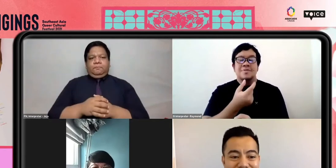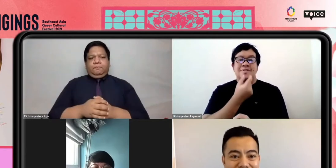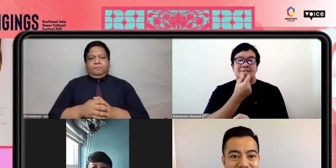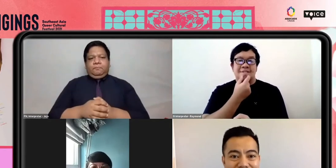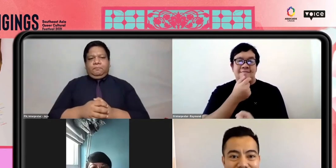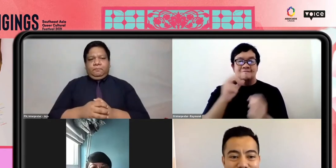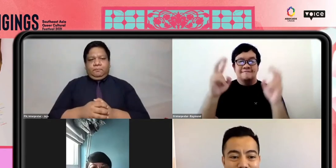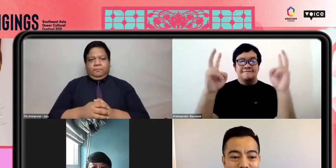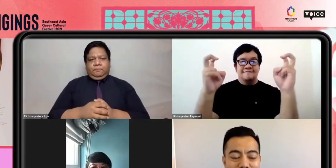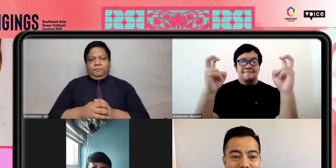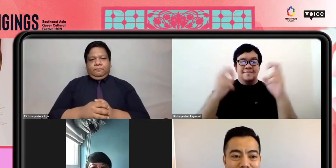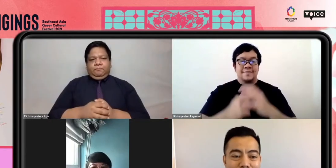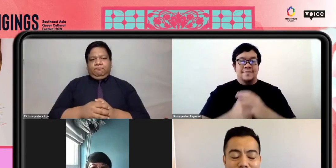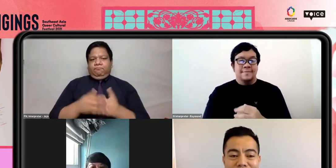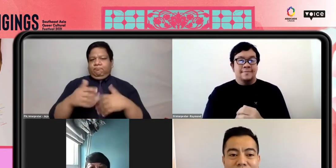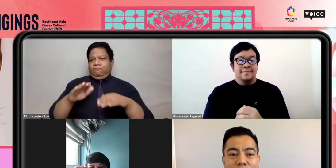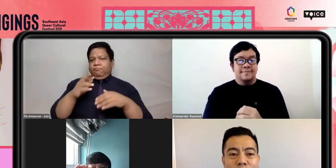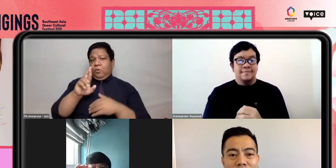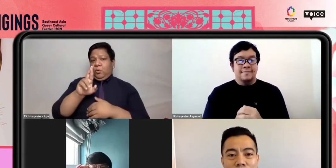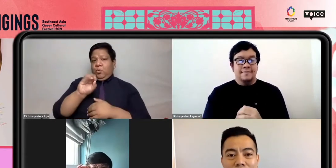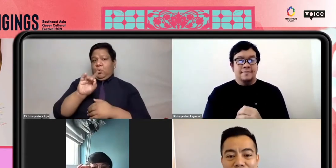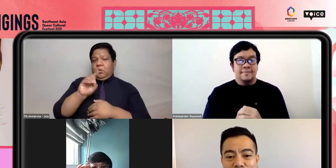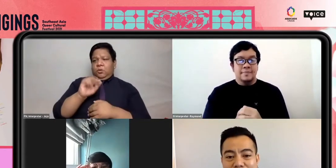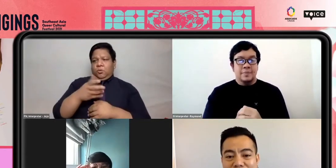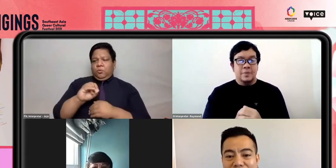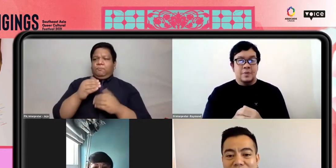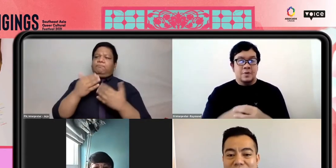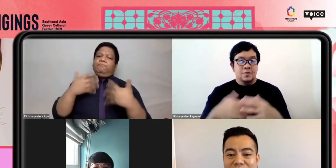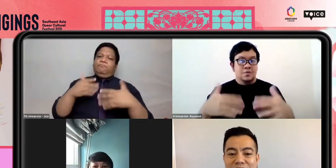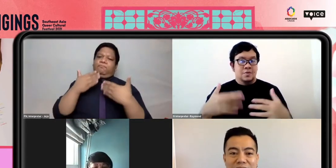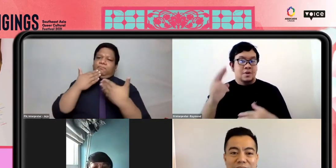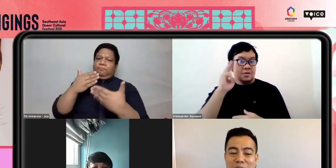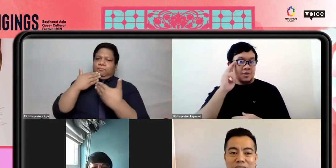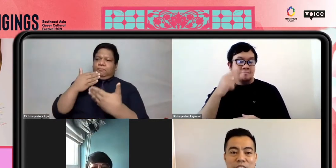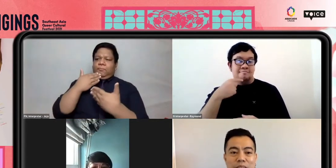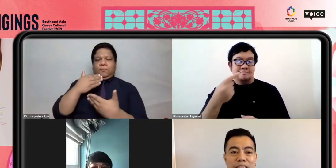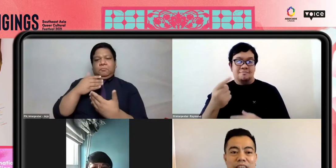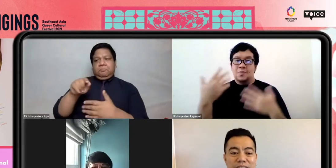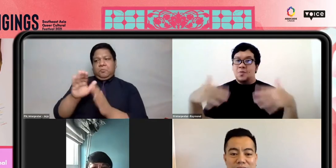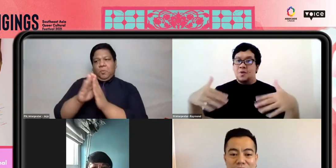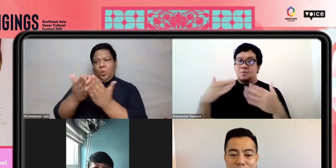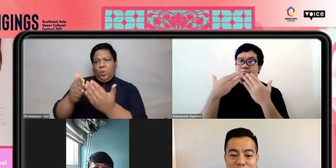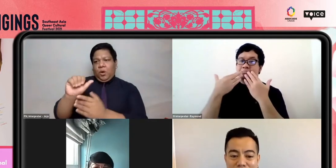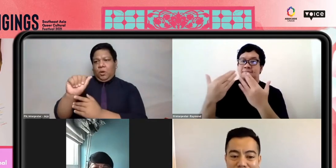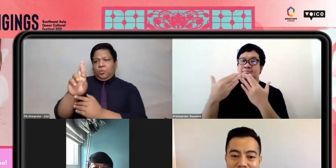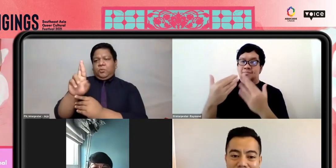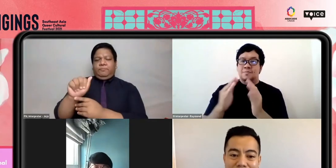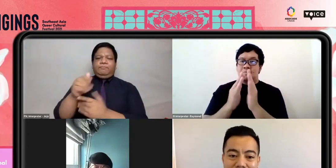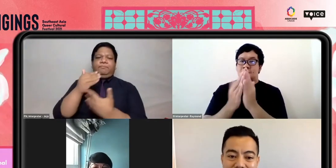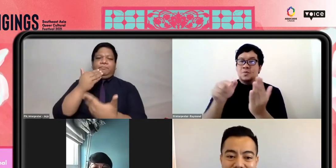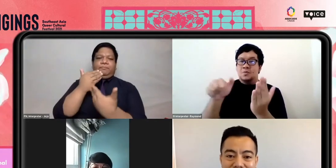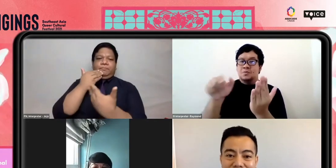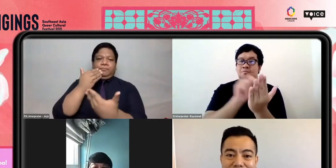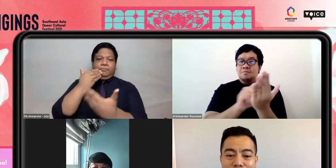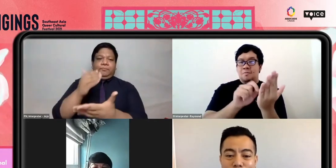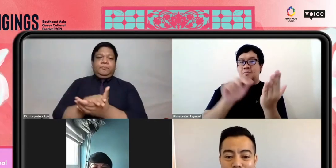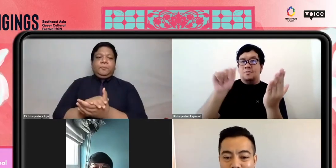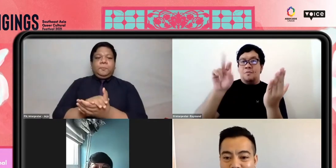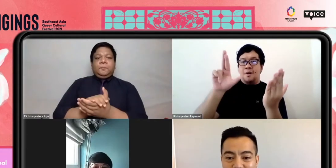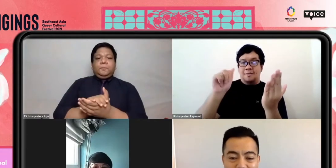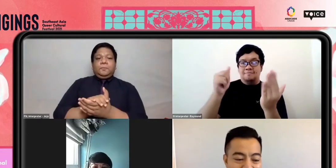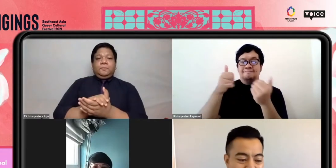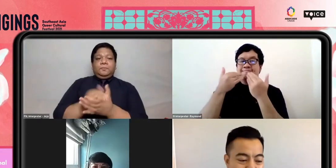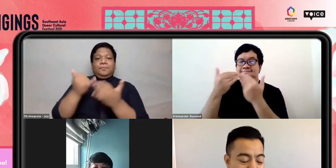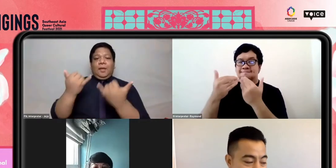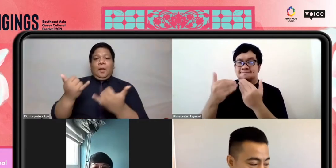That's great. Thank you. So that's Aura by J. Neil Garcia. Thank you again, Nerisa. And we'll